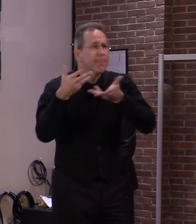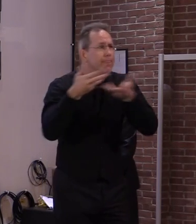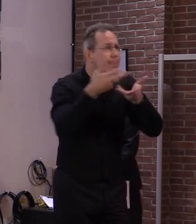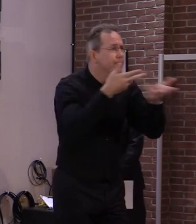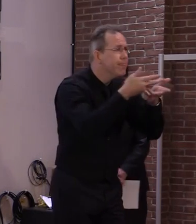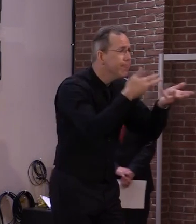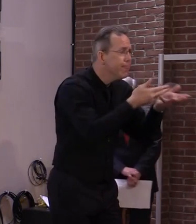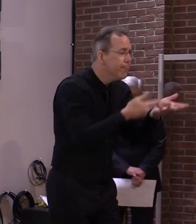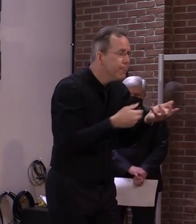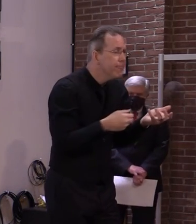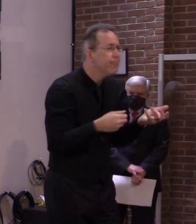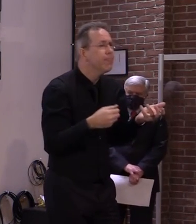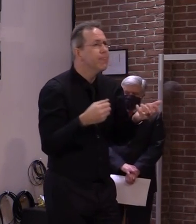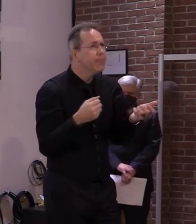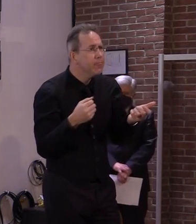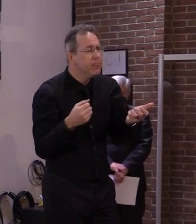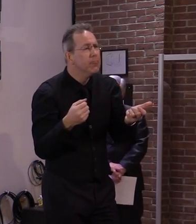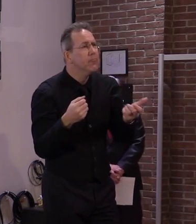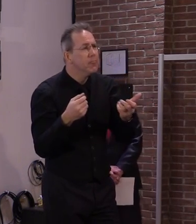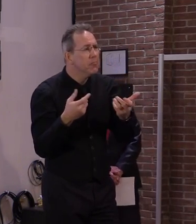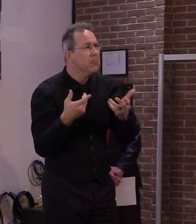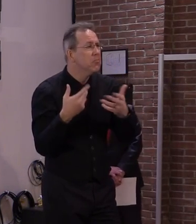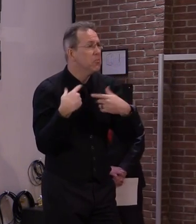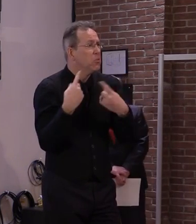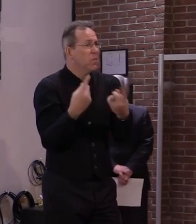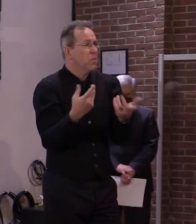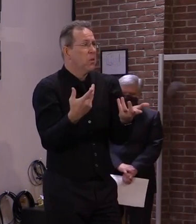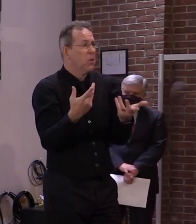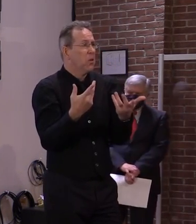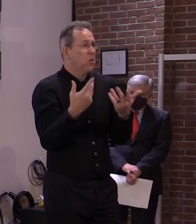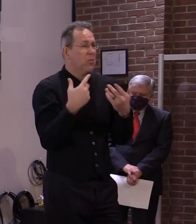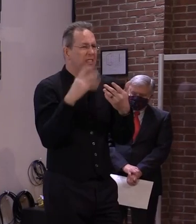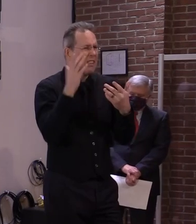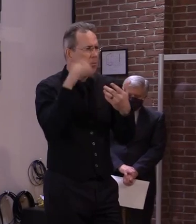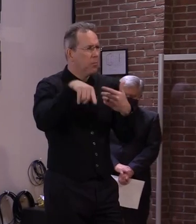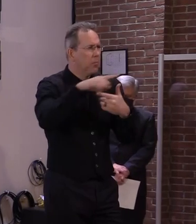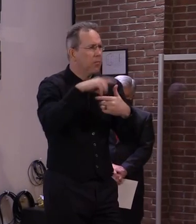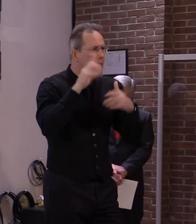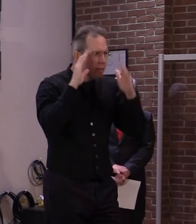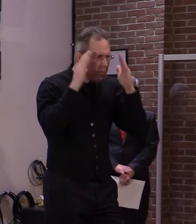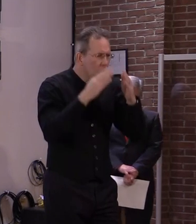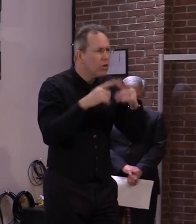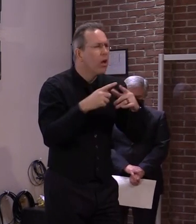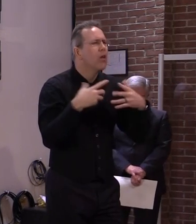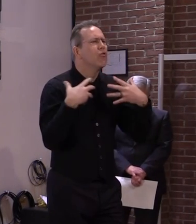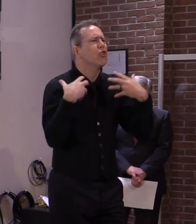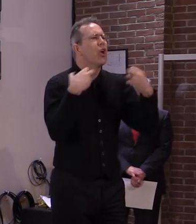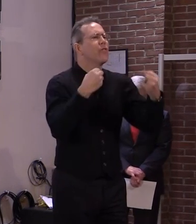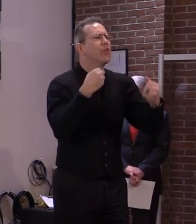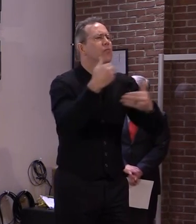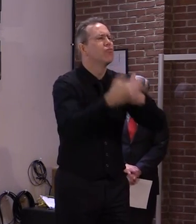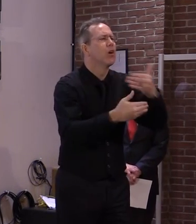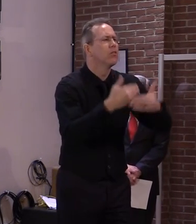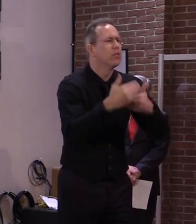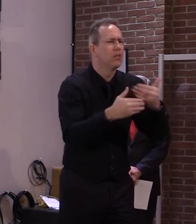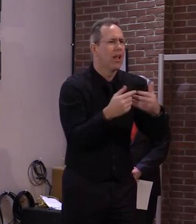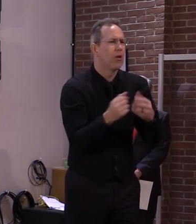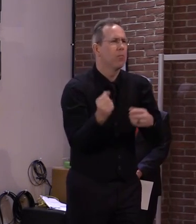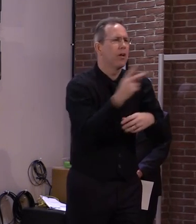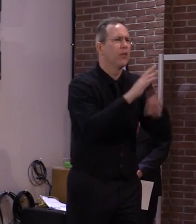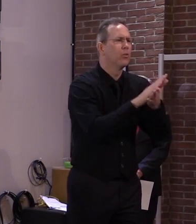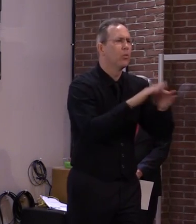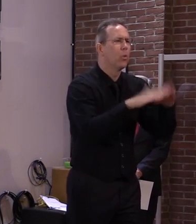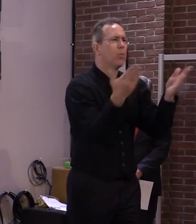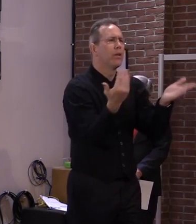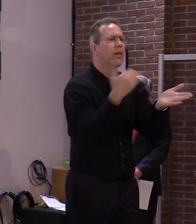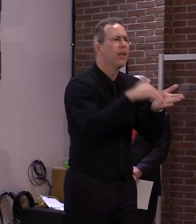communications now are more or less focused on what we're terming the recovery phase. And certainly part of that will be to point